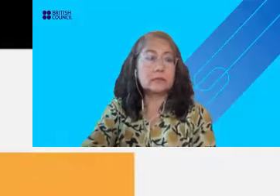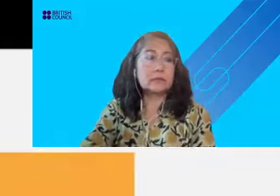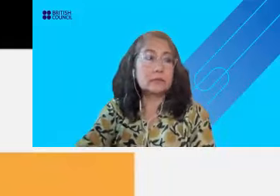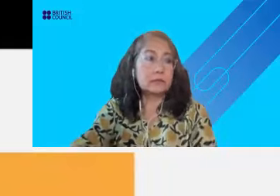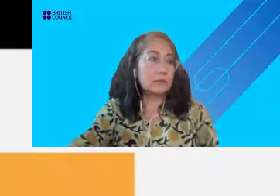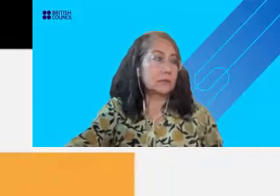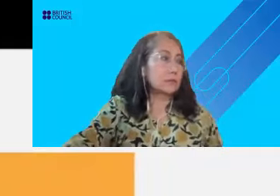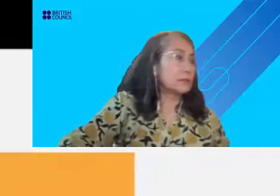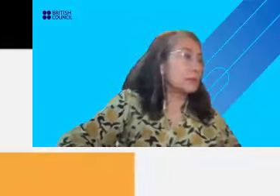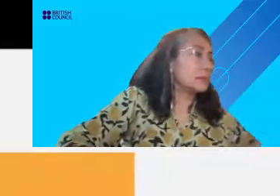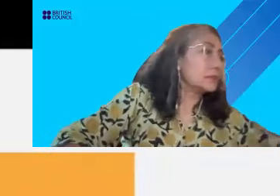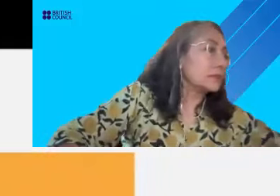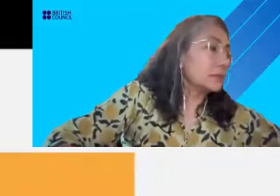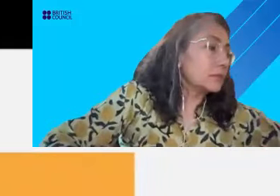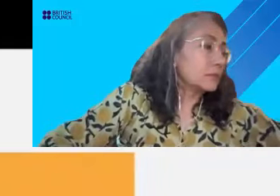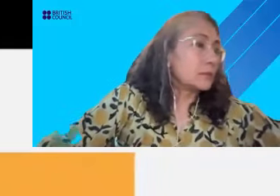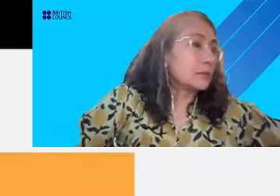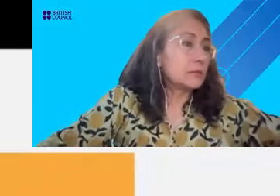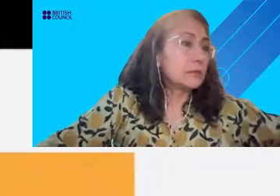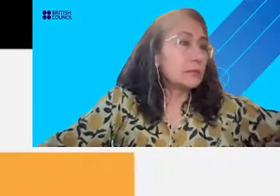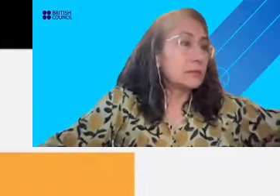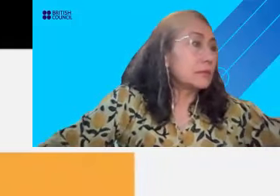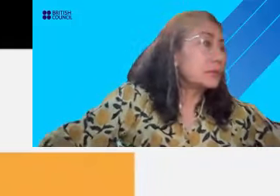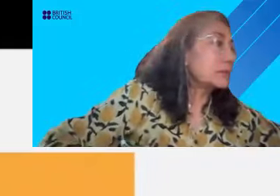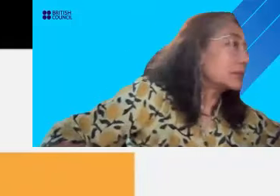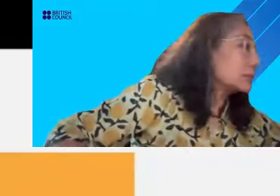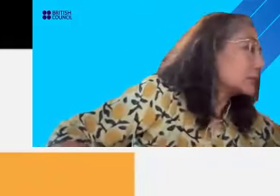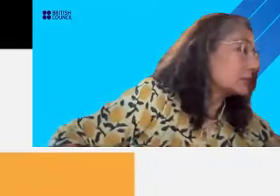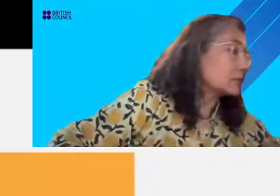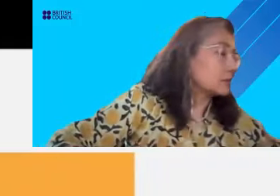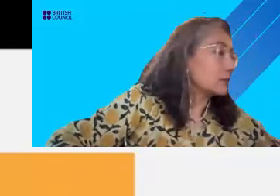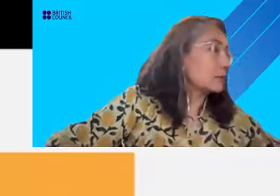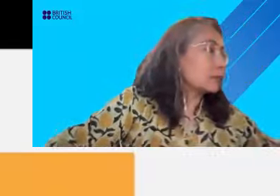out of the air by machines and stored underground, and that these devices